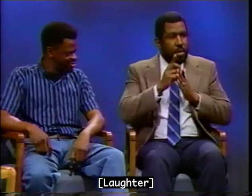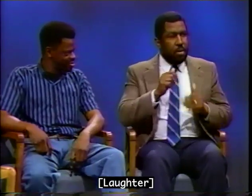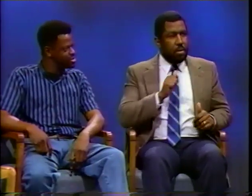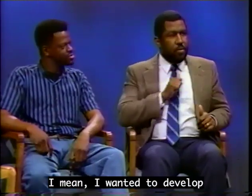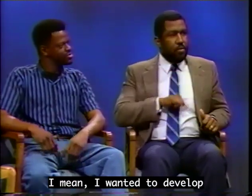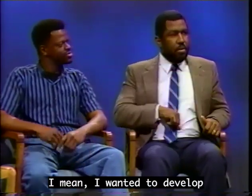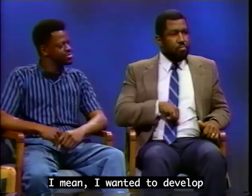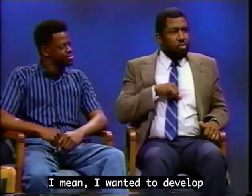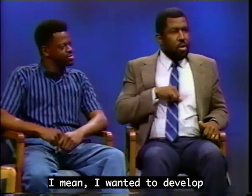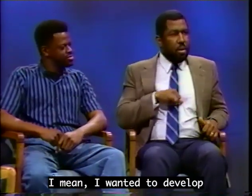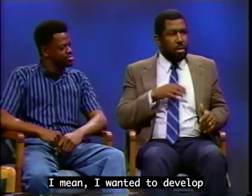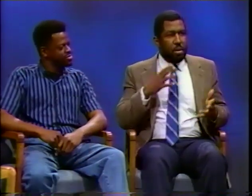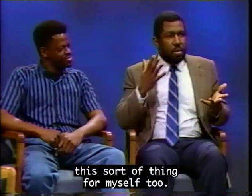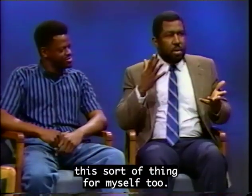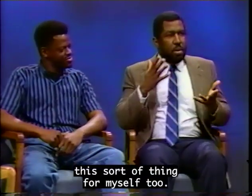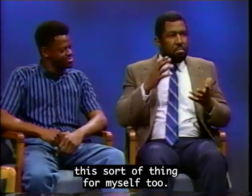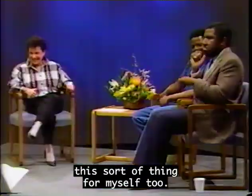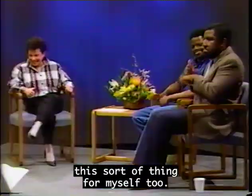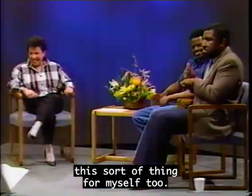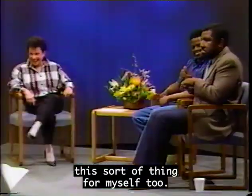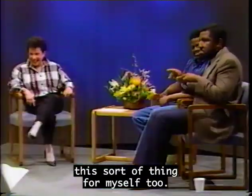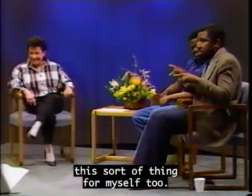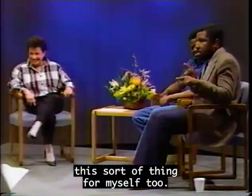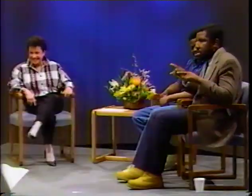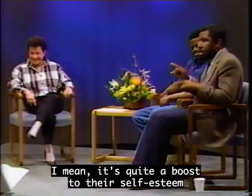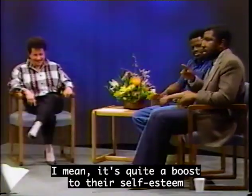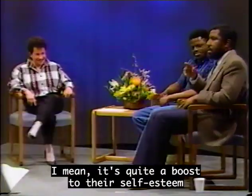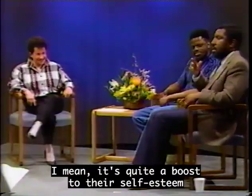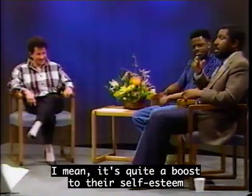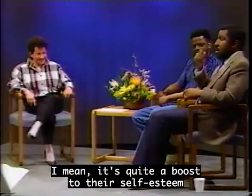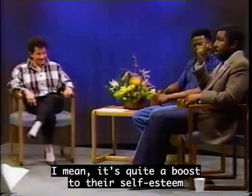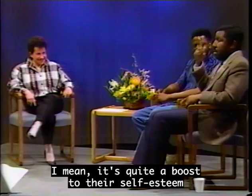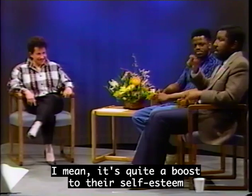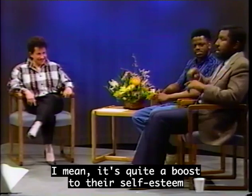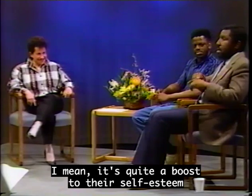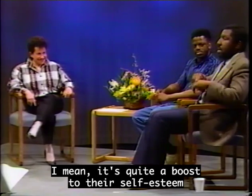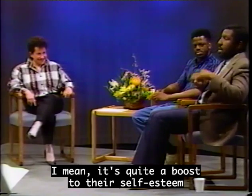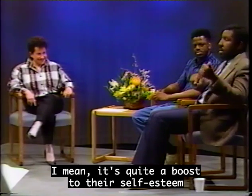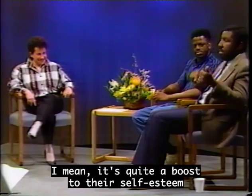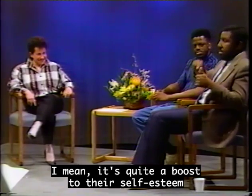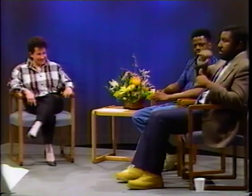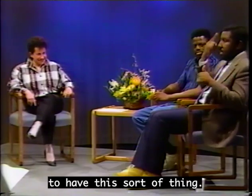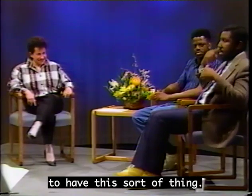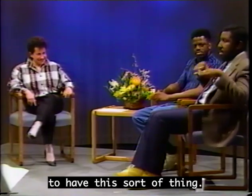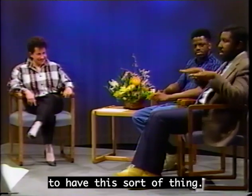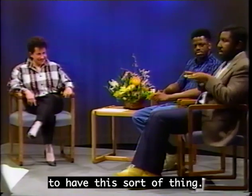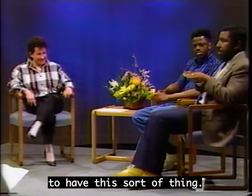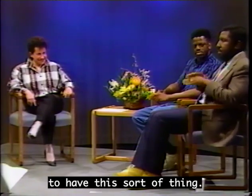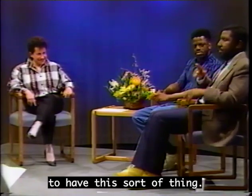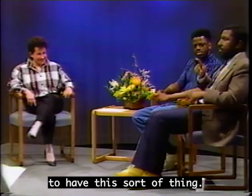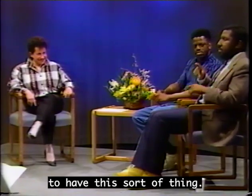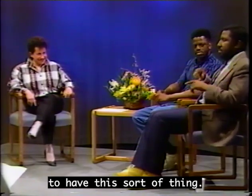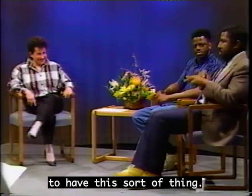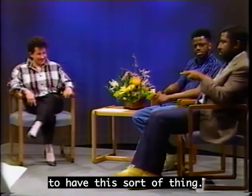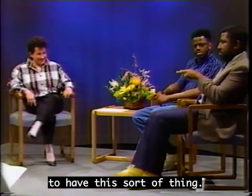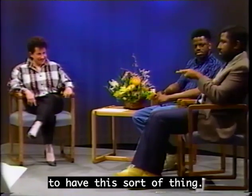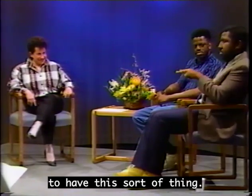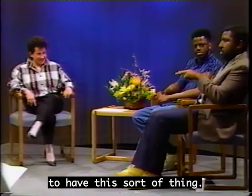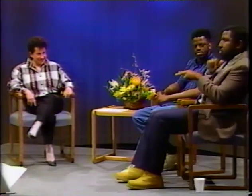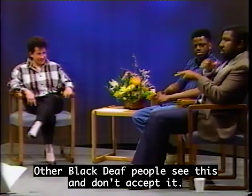I wanted to develop this sort of thing for myself, too. I mean, it's quite a boost to their self-esteem to have this sort of thing.